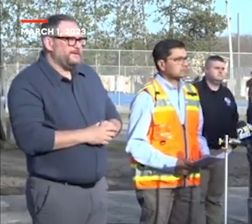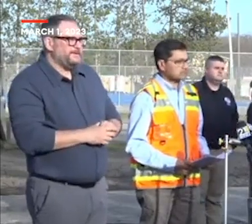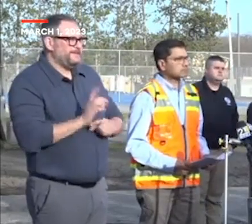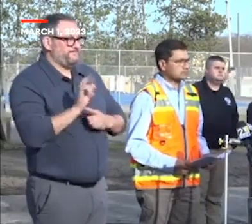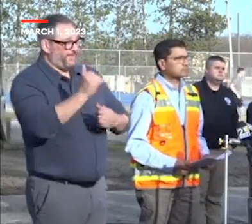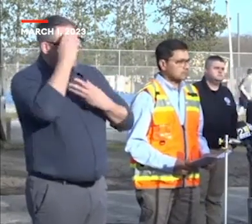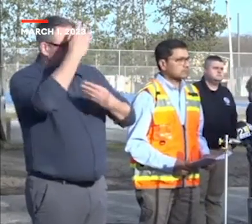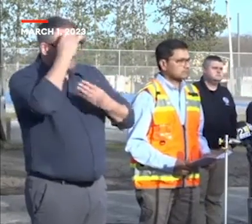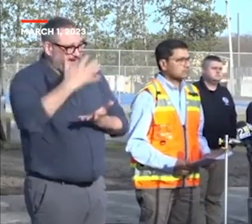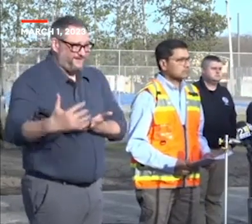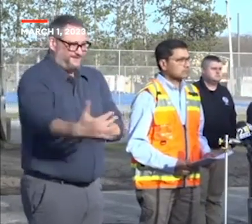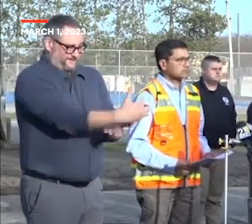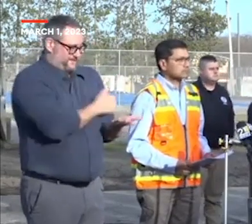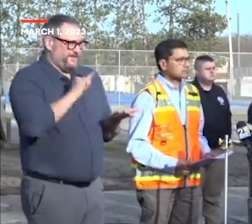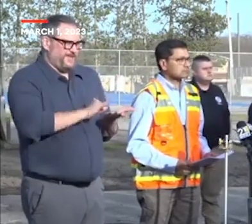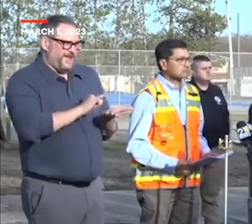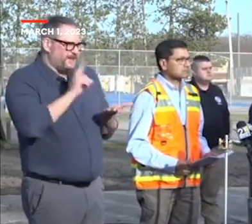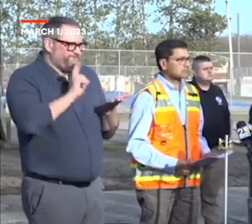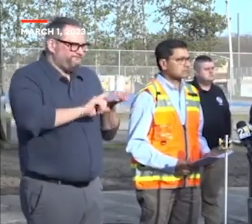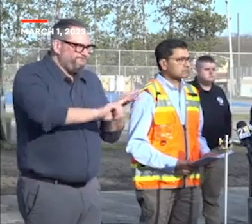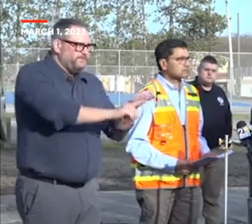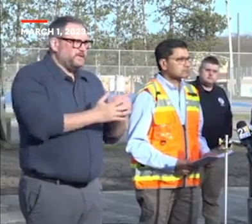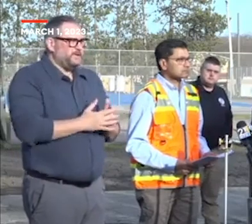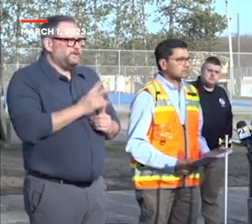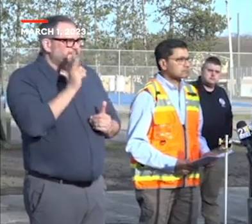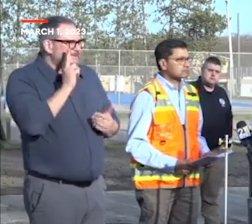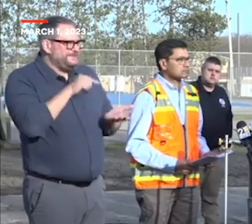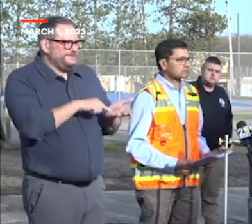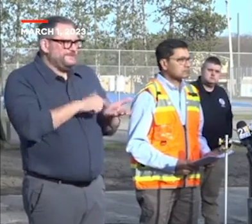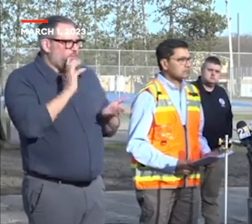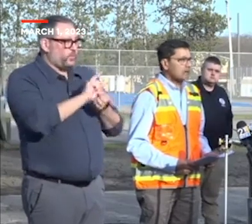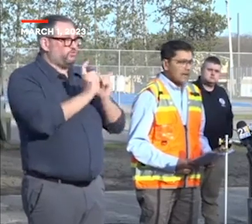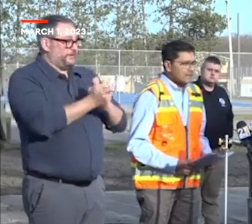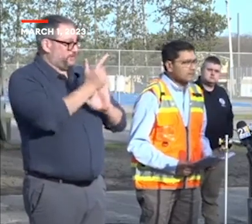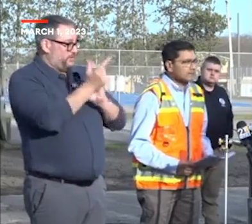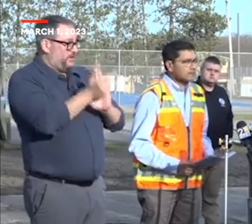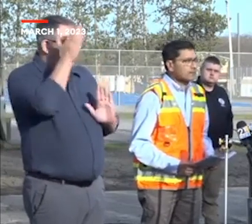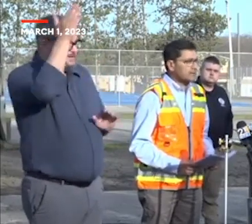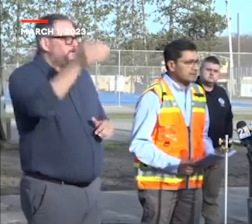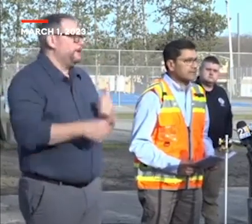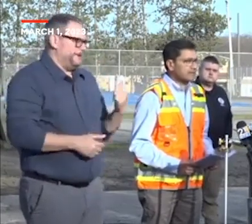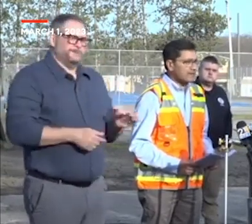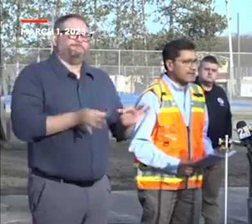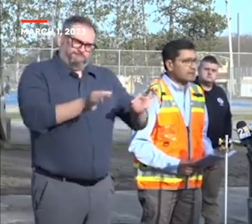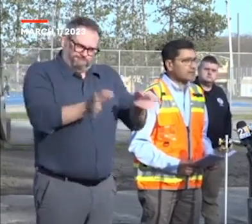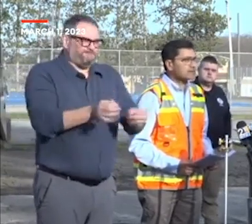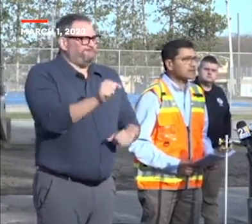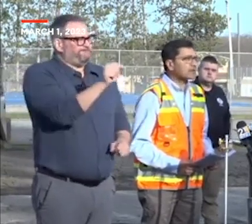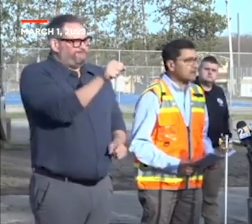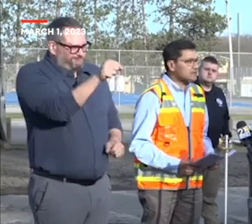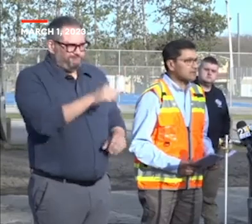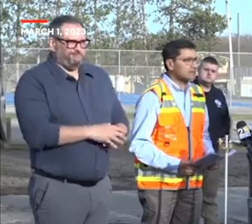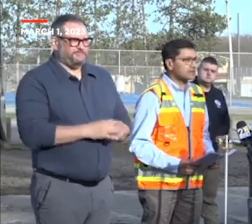from those, do you see them possibly being used to change laws down the road? Absolutely. We use it for that